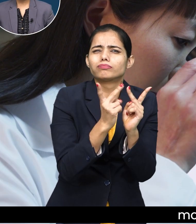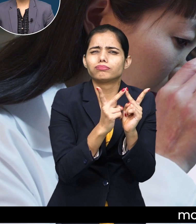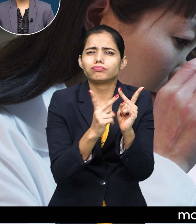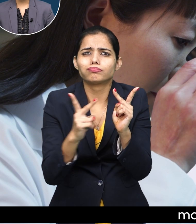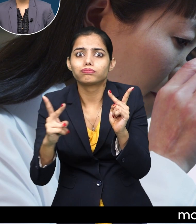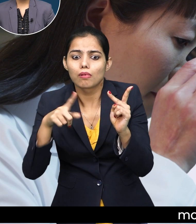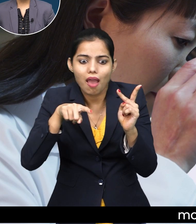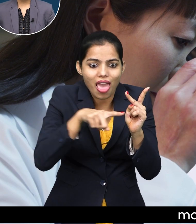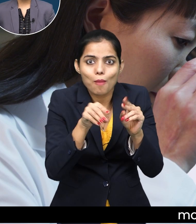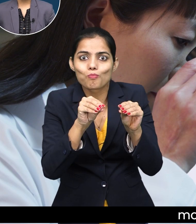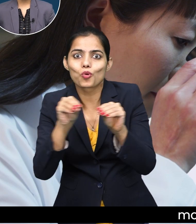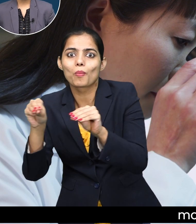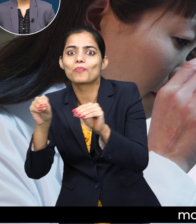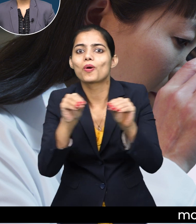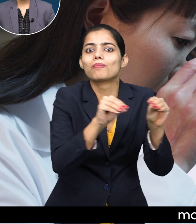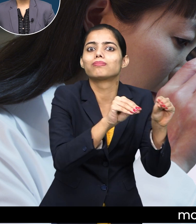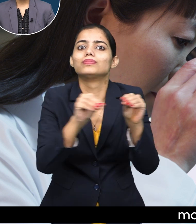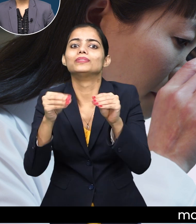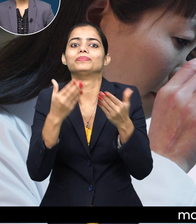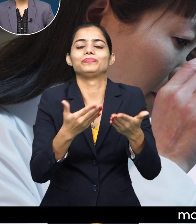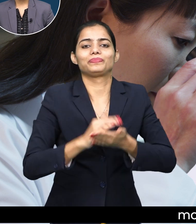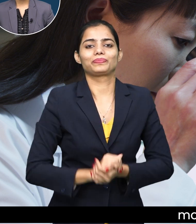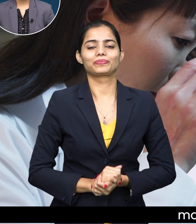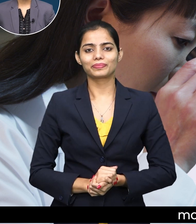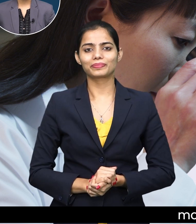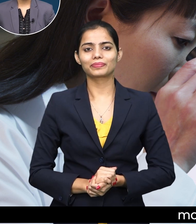microbes moving around.